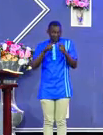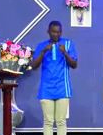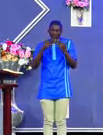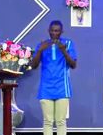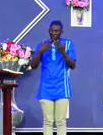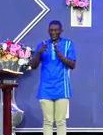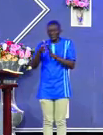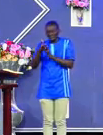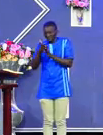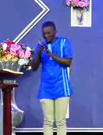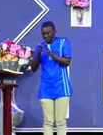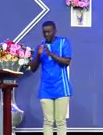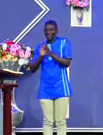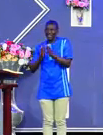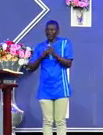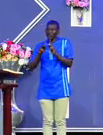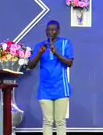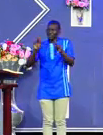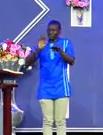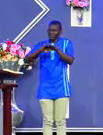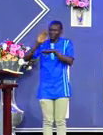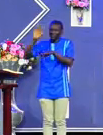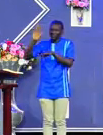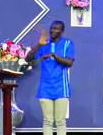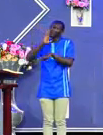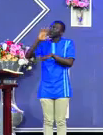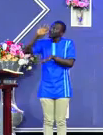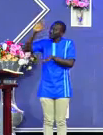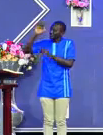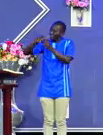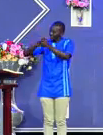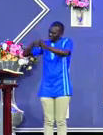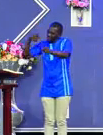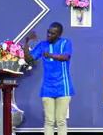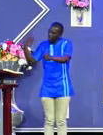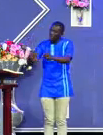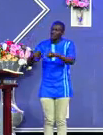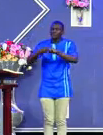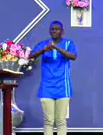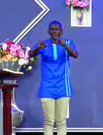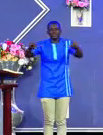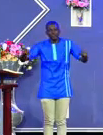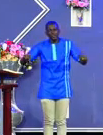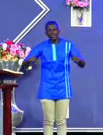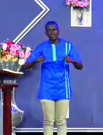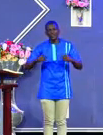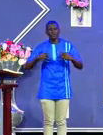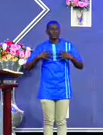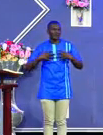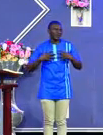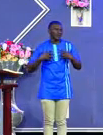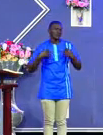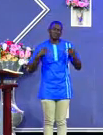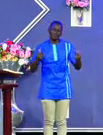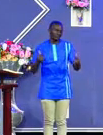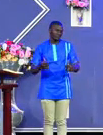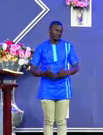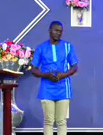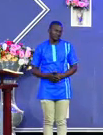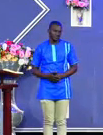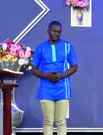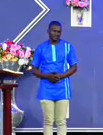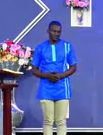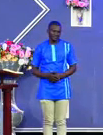upon him, and by his stripes we are healed. One